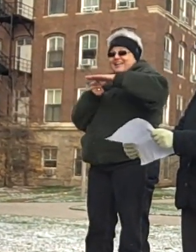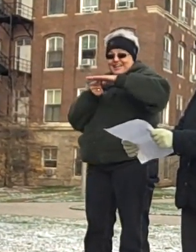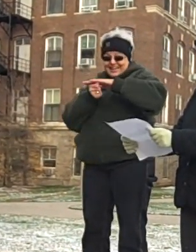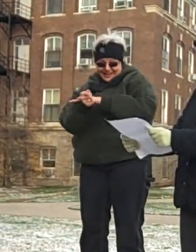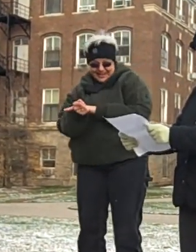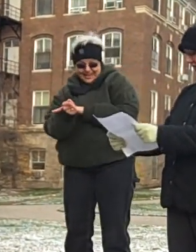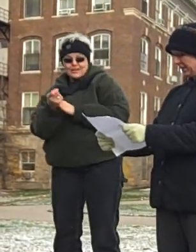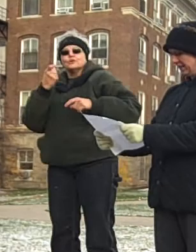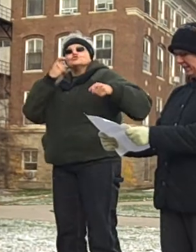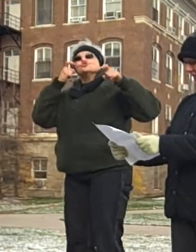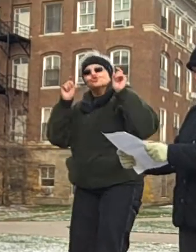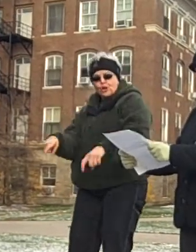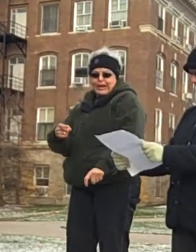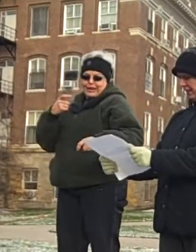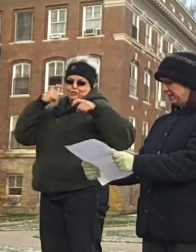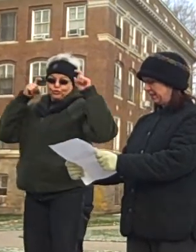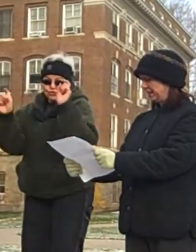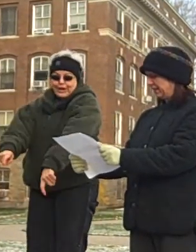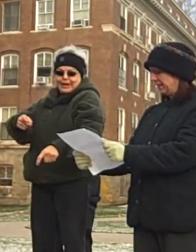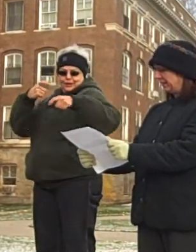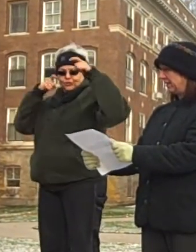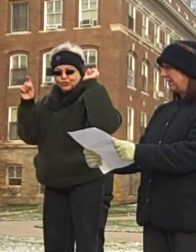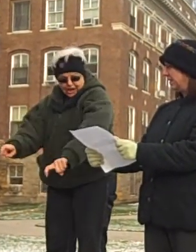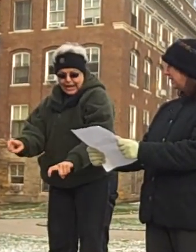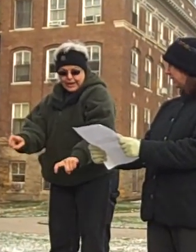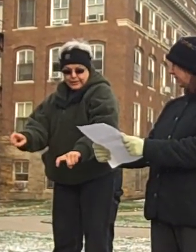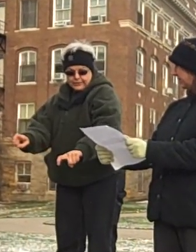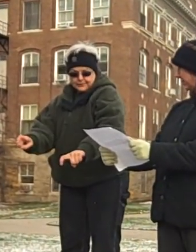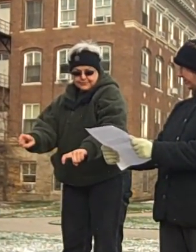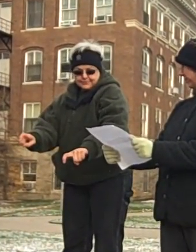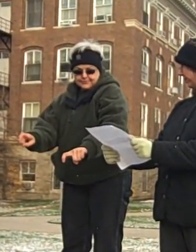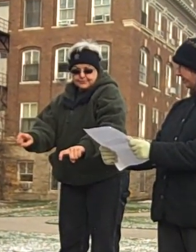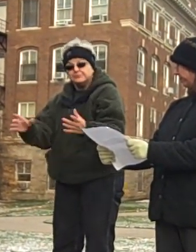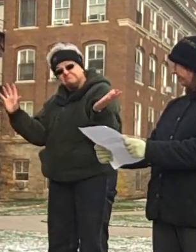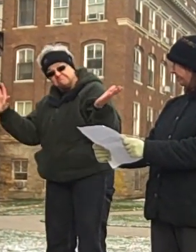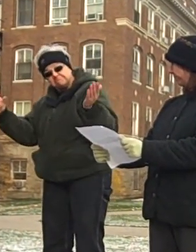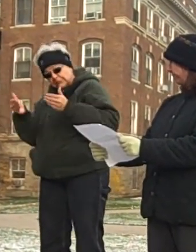No. So I ran and I hid. And I cried and cried.